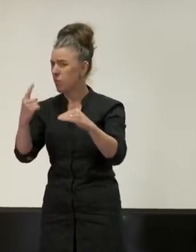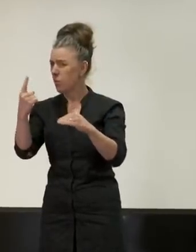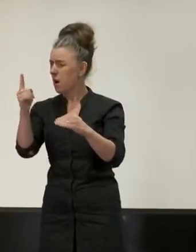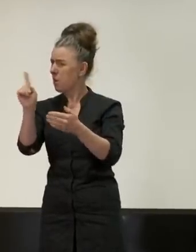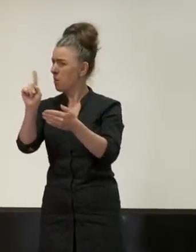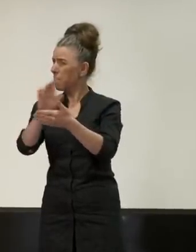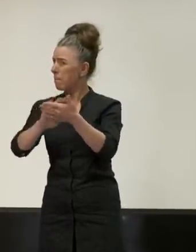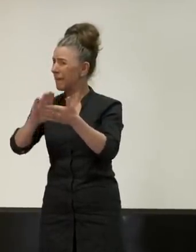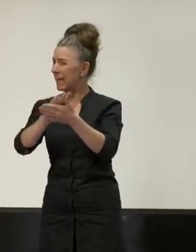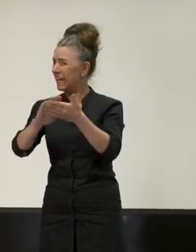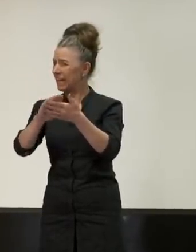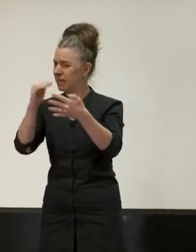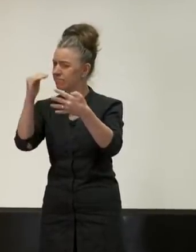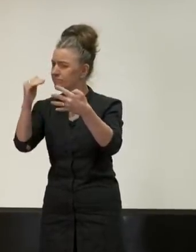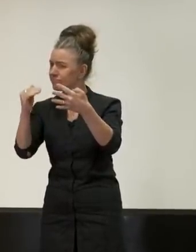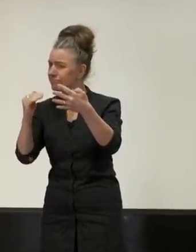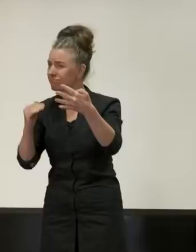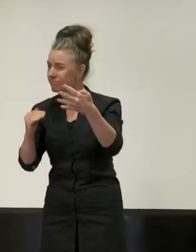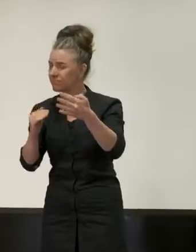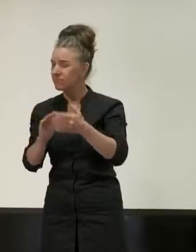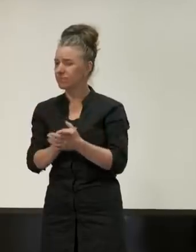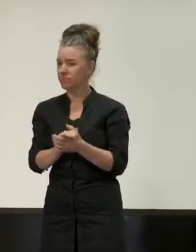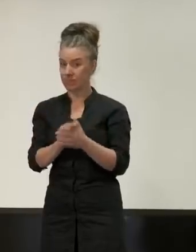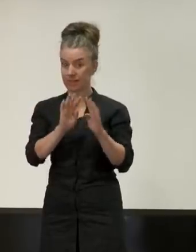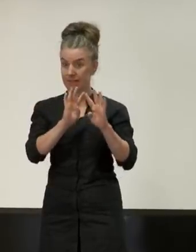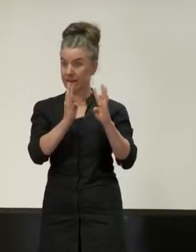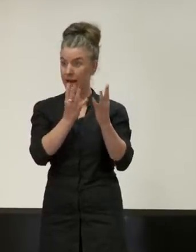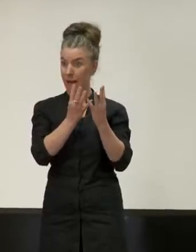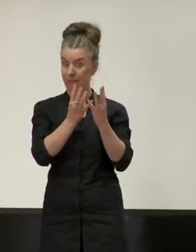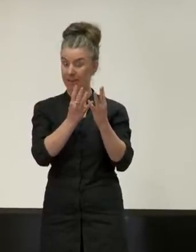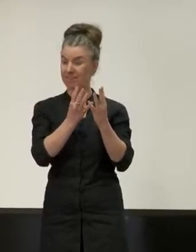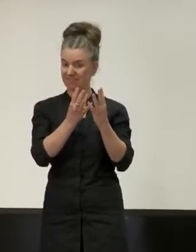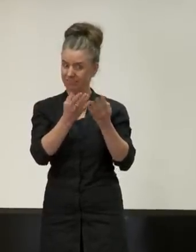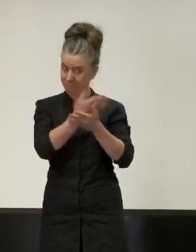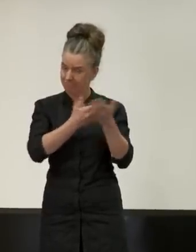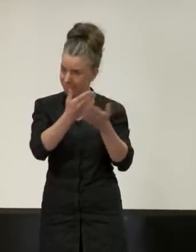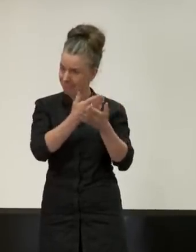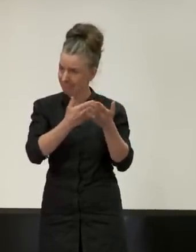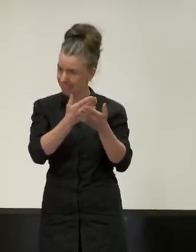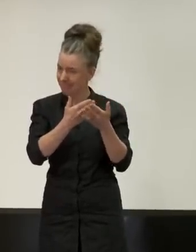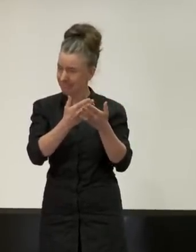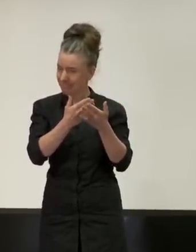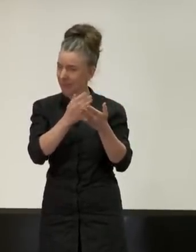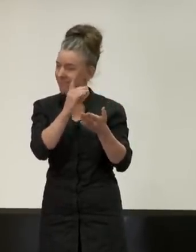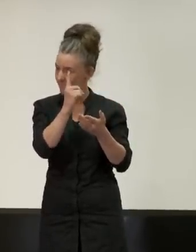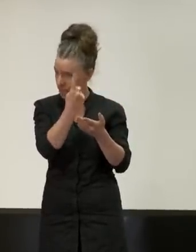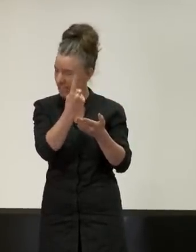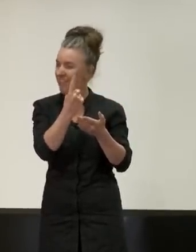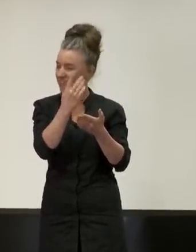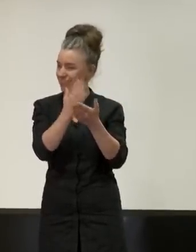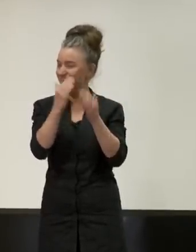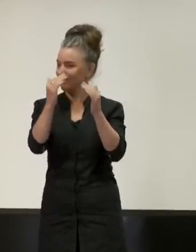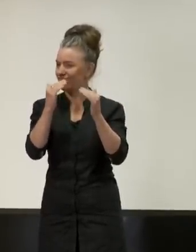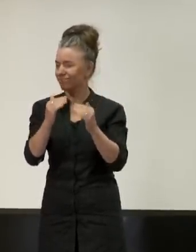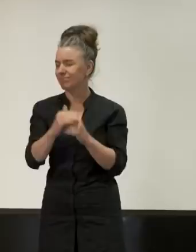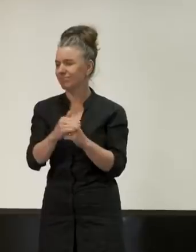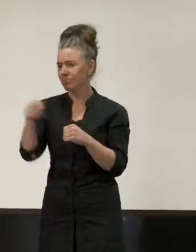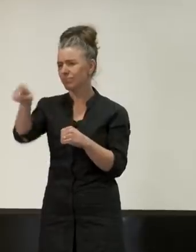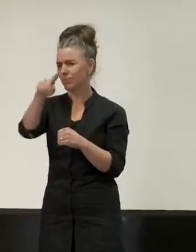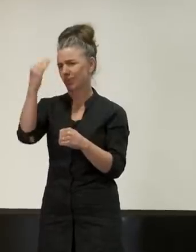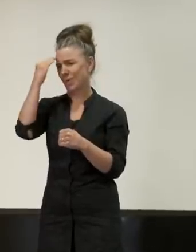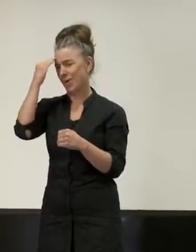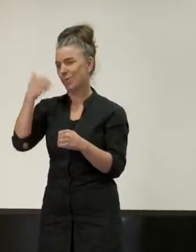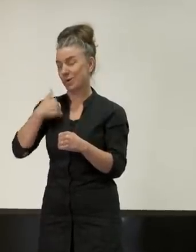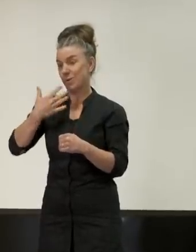course, this is following discussion by Cabinet members. It is our strong desire to get to level 1 as soon as